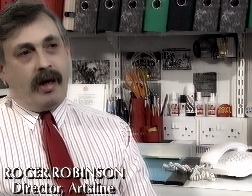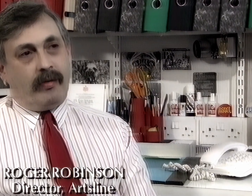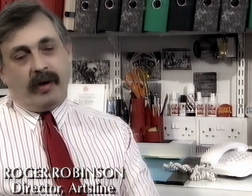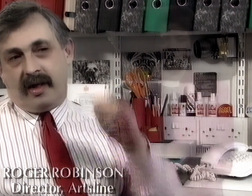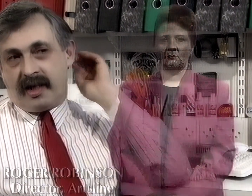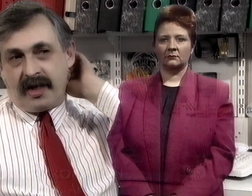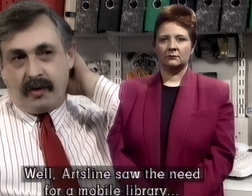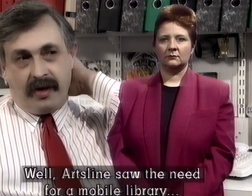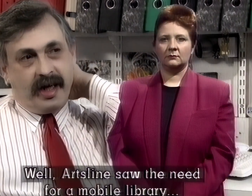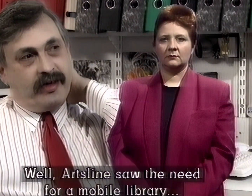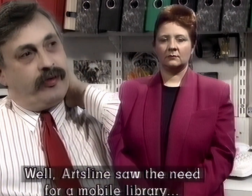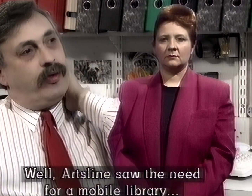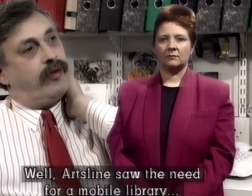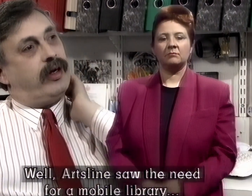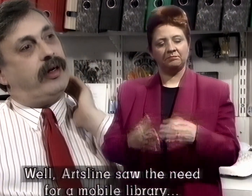Well, Artsline saw the need for a